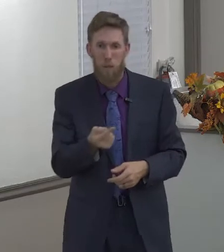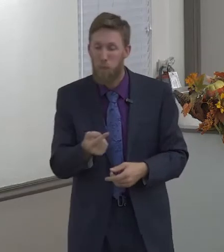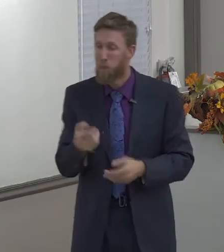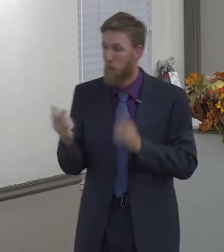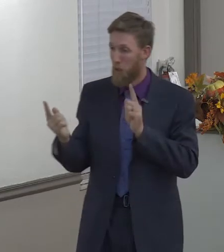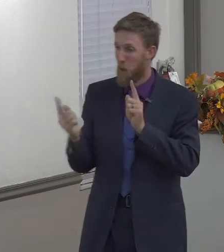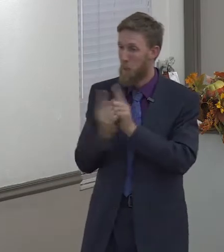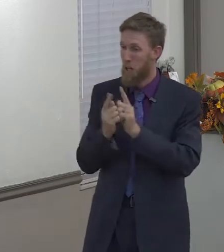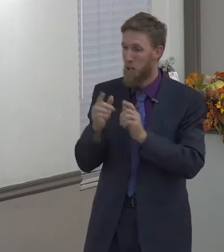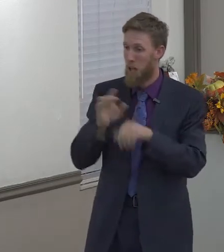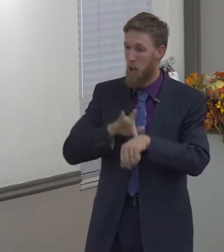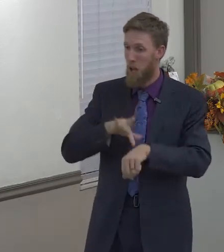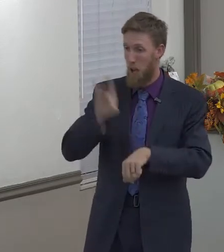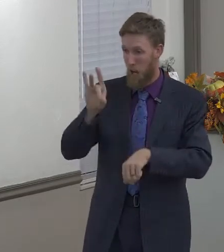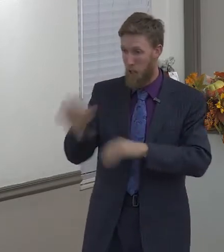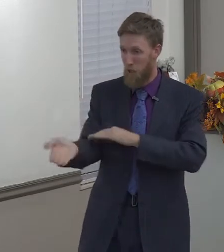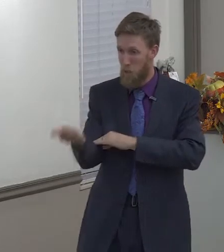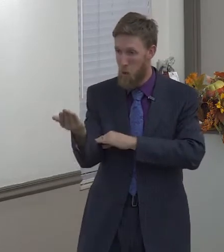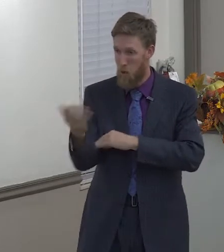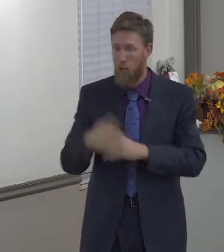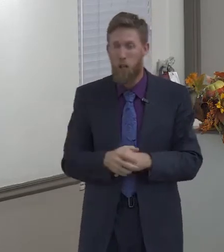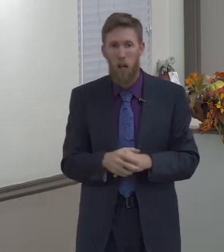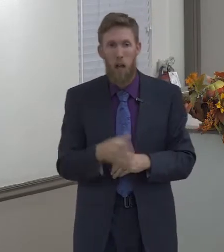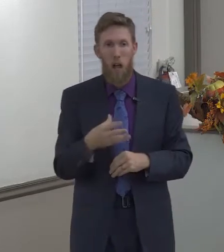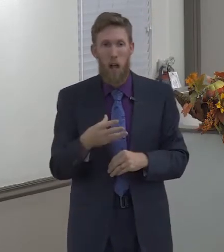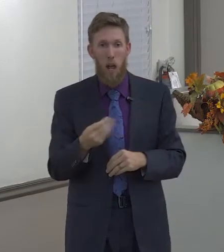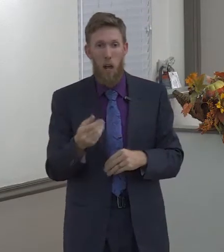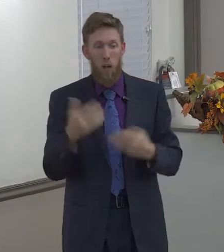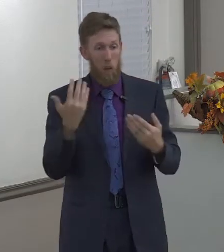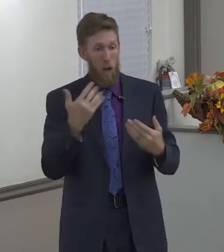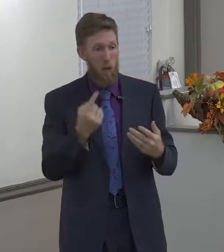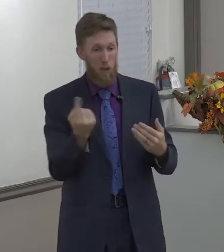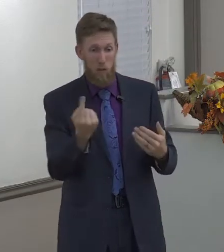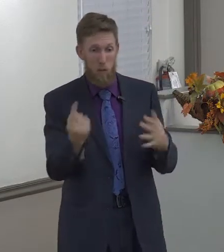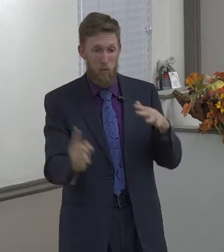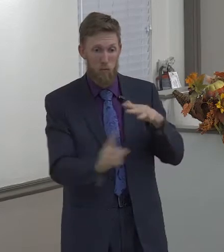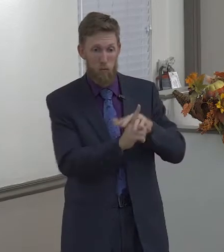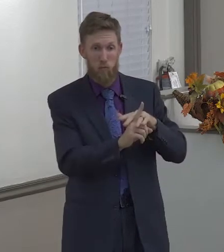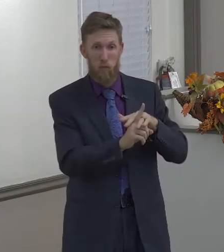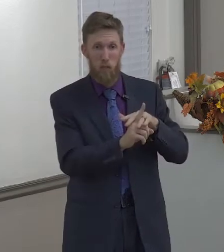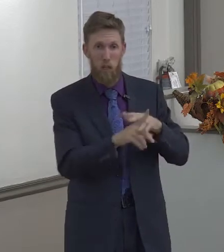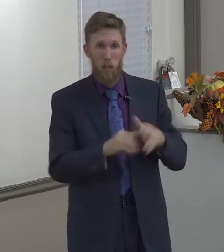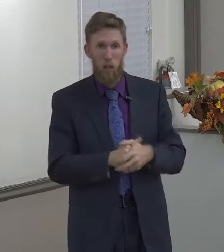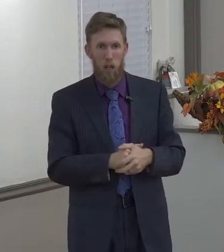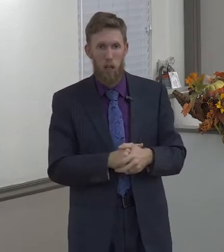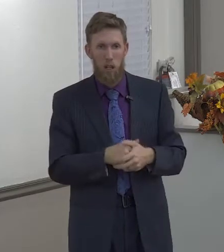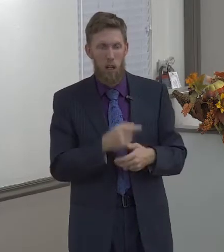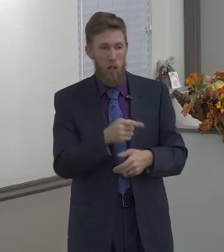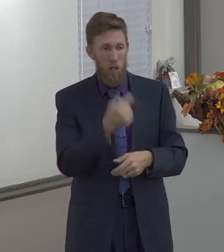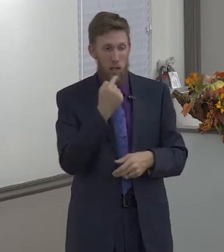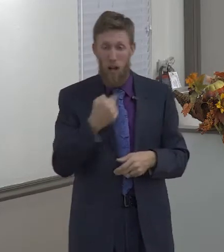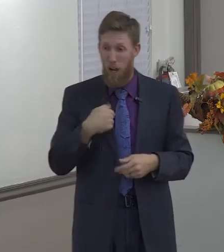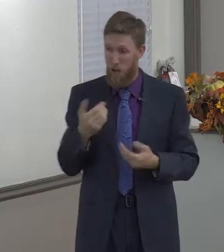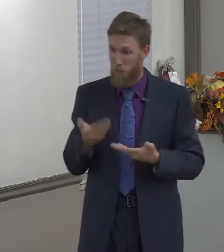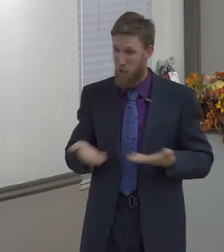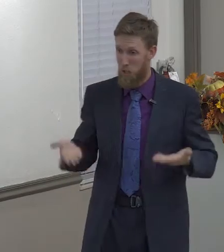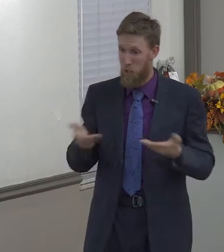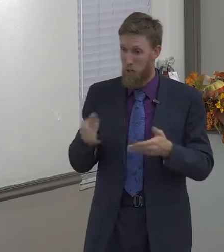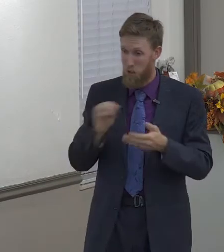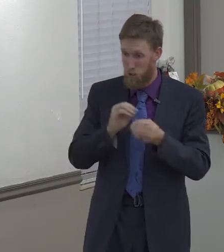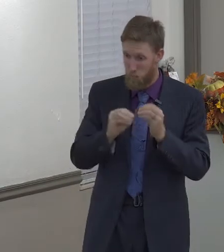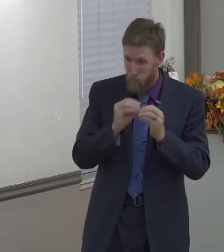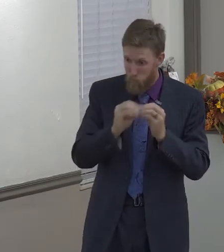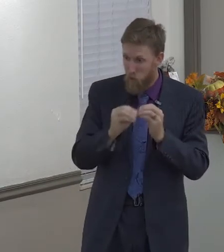right. So I'm walking her through the house, showing her all the areas that she's got to fix things. And so we're in the basement, and the doorbell rings